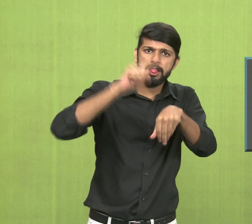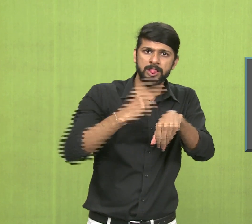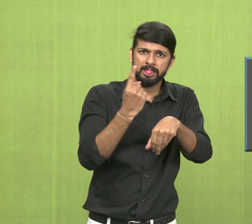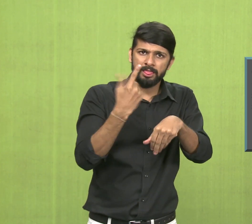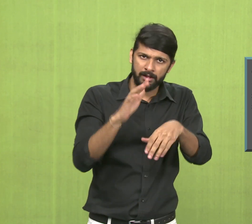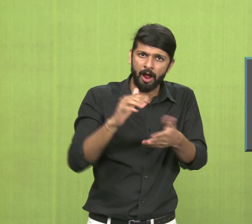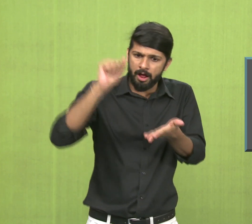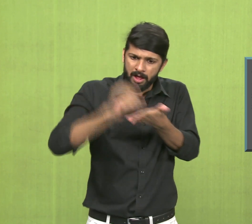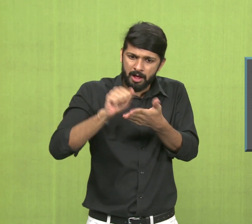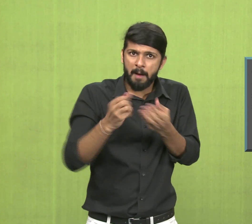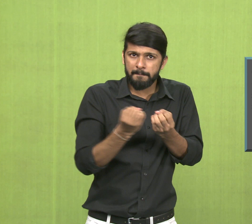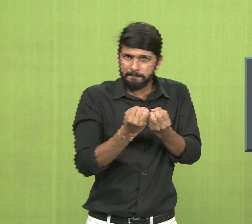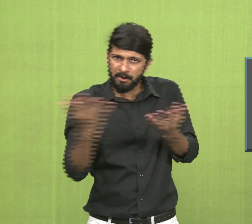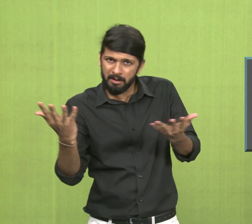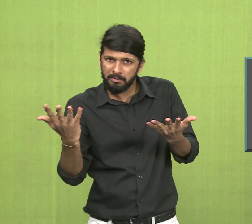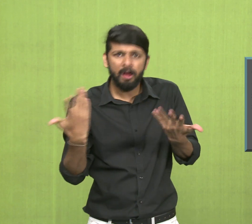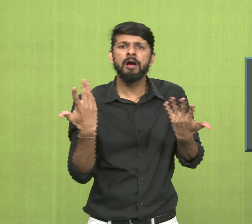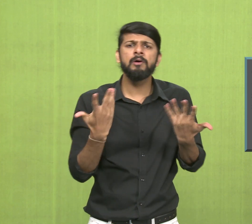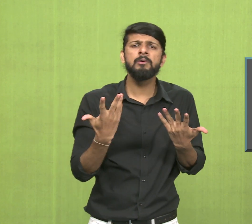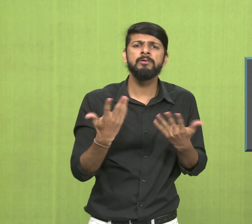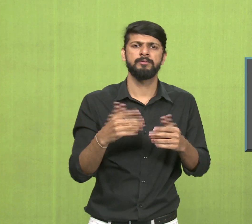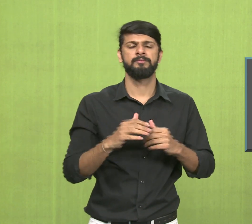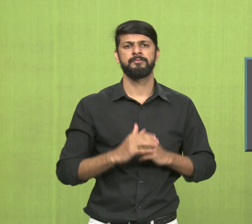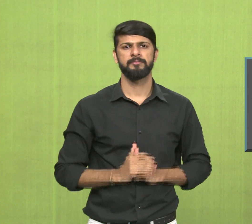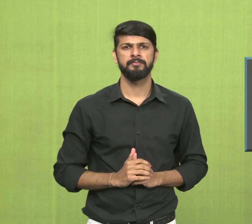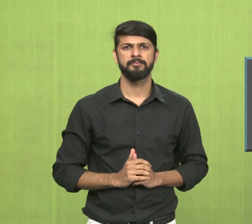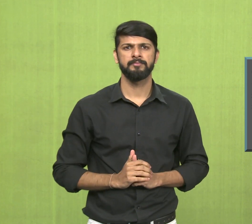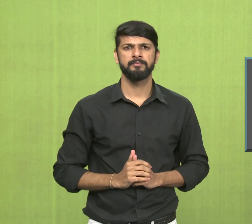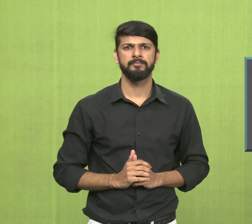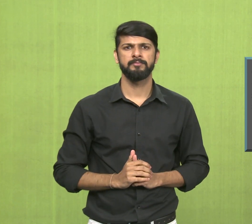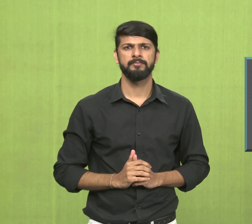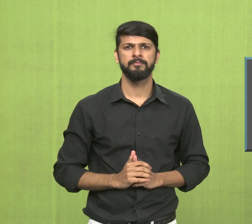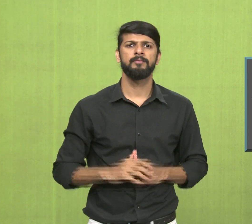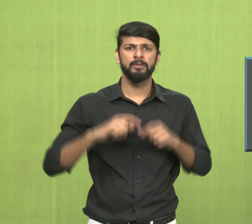How many times could a block be used?